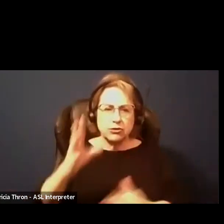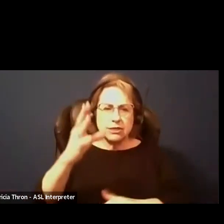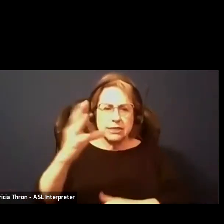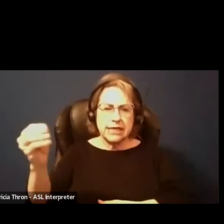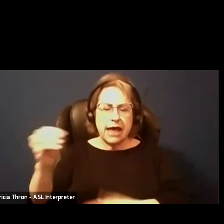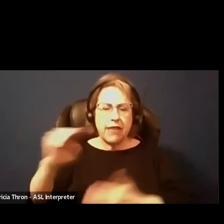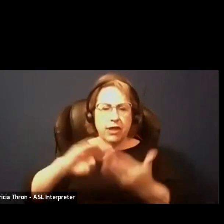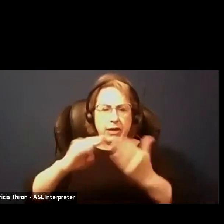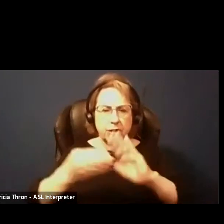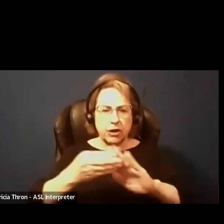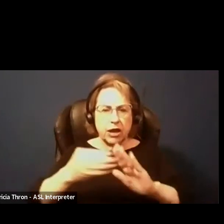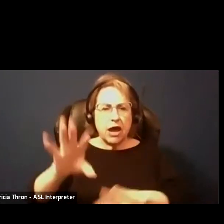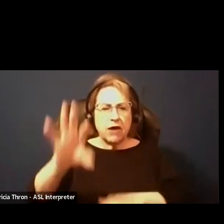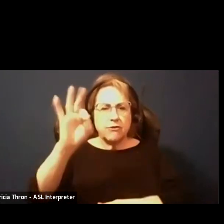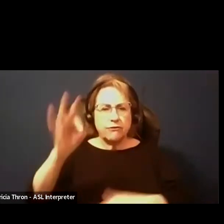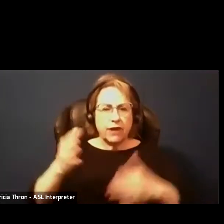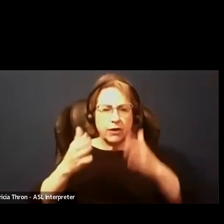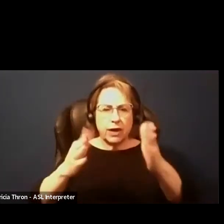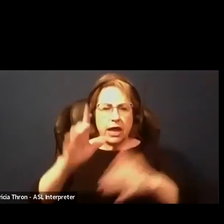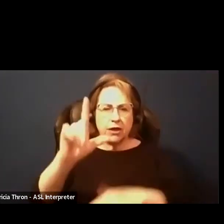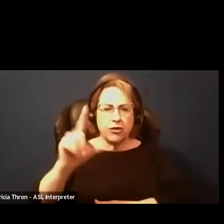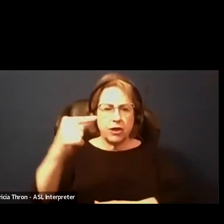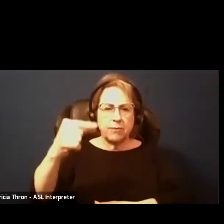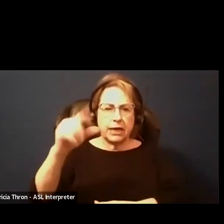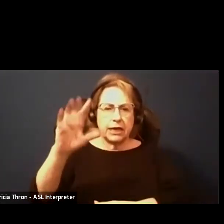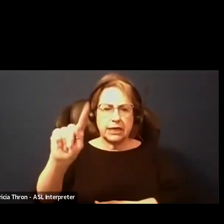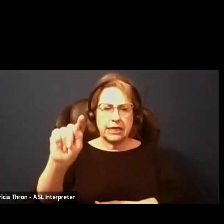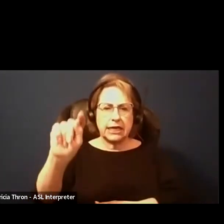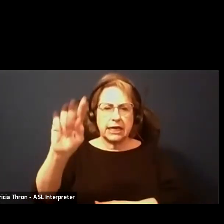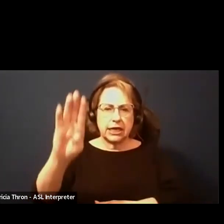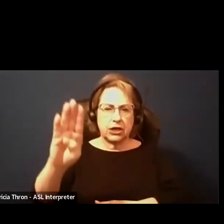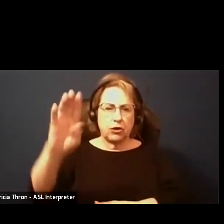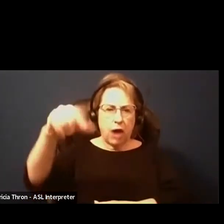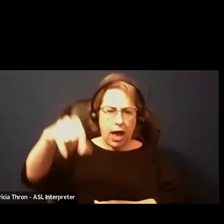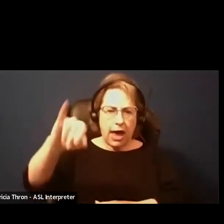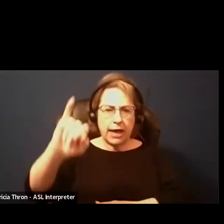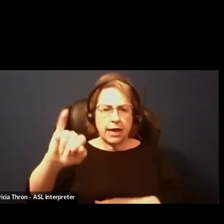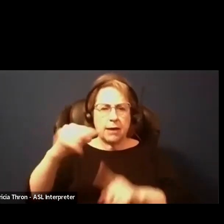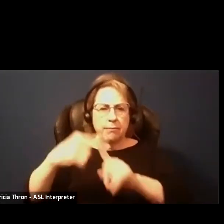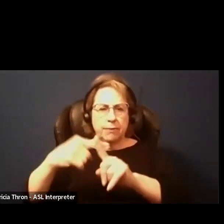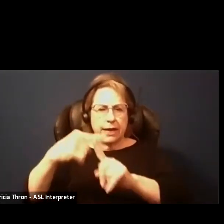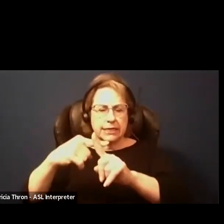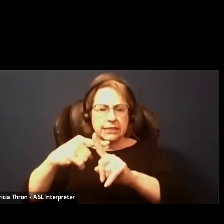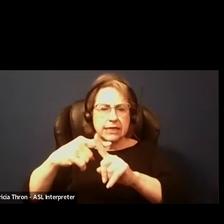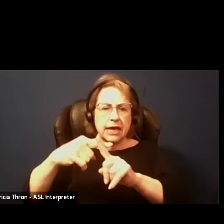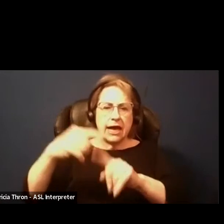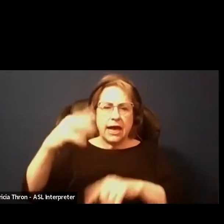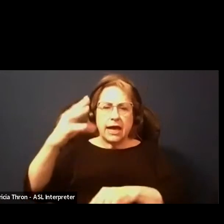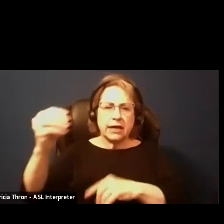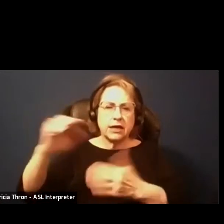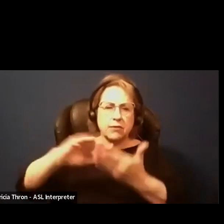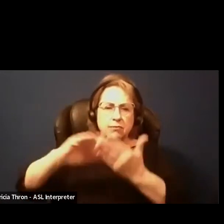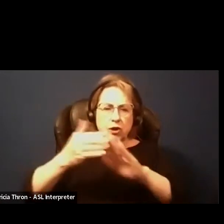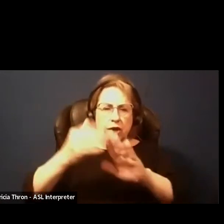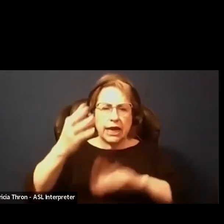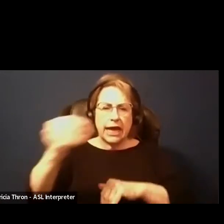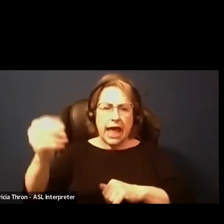honor the LGBTQIA+ community during LGBTQIA+ History Month and all year long.